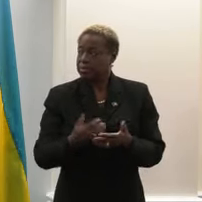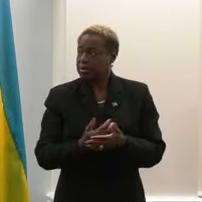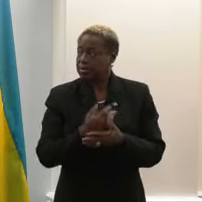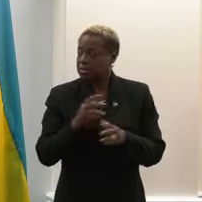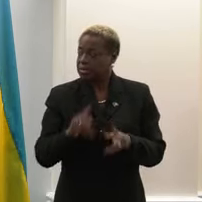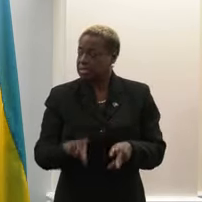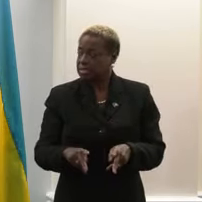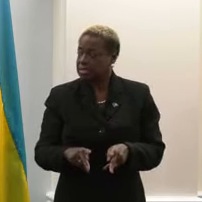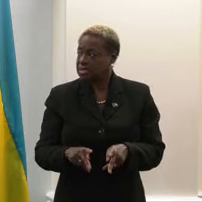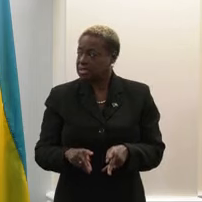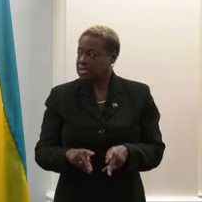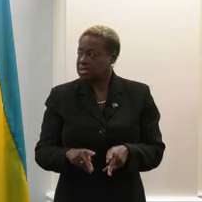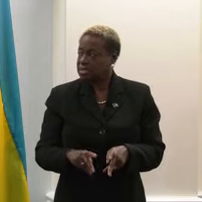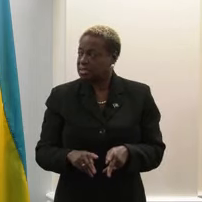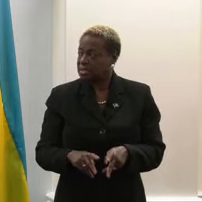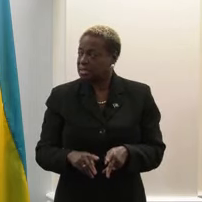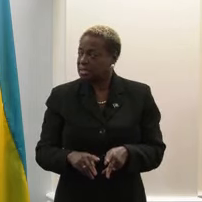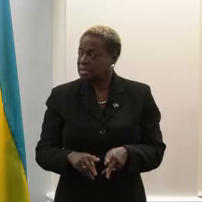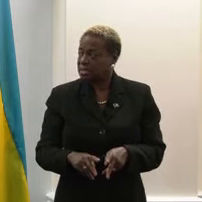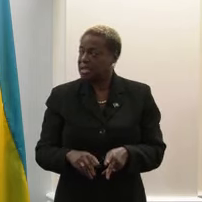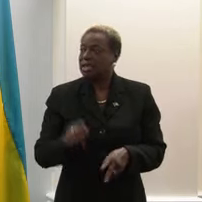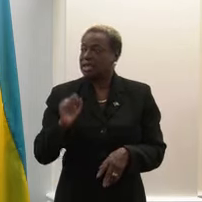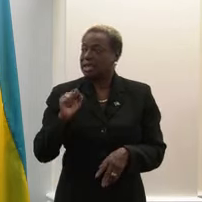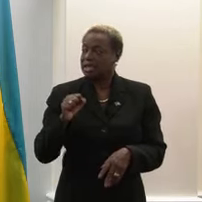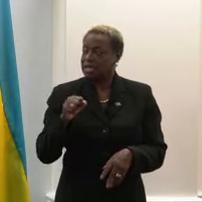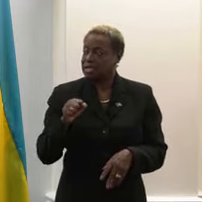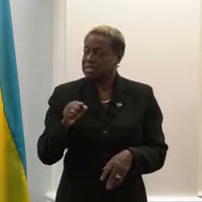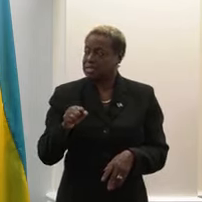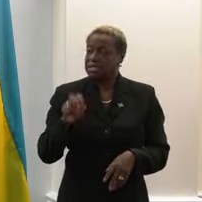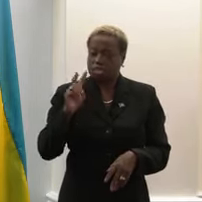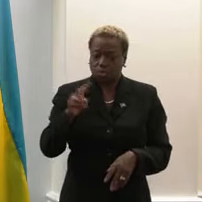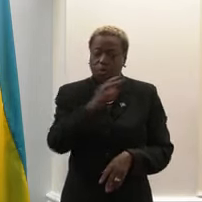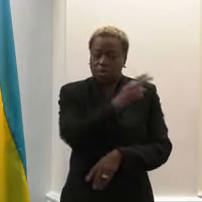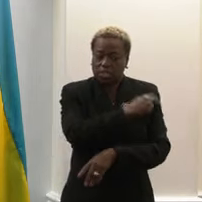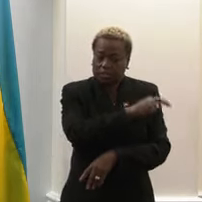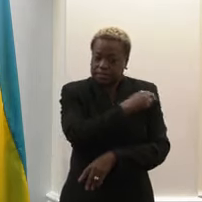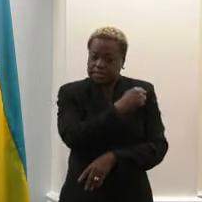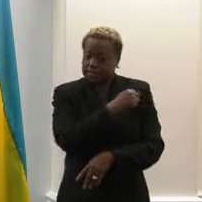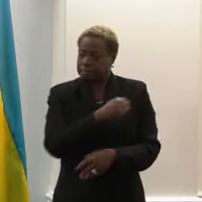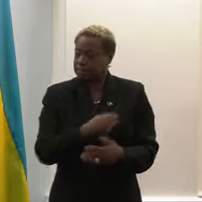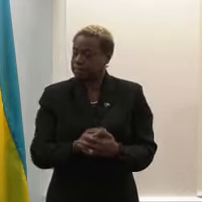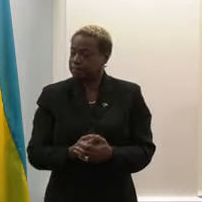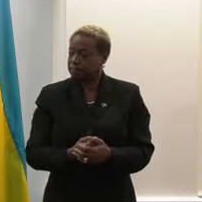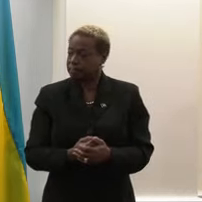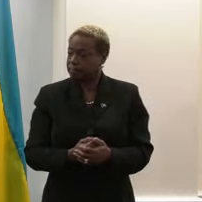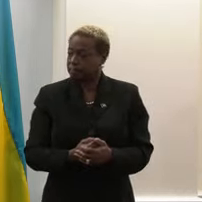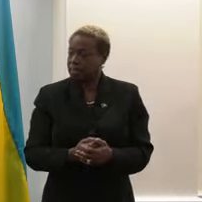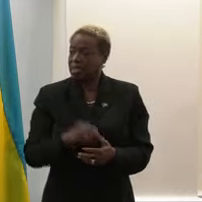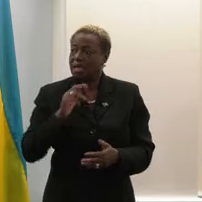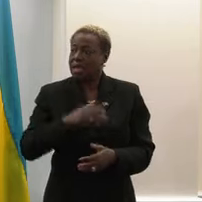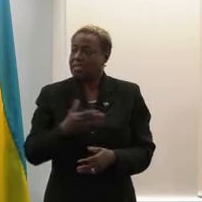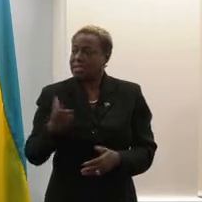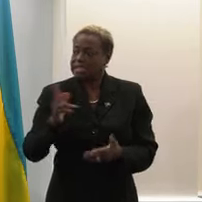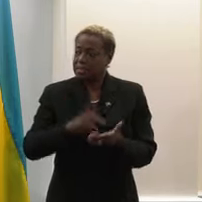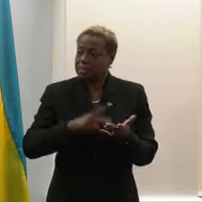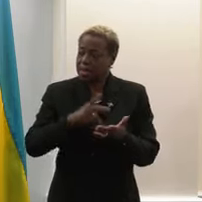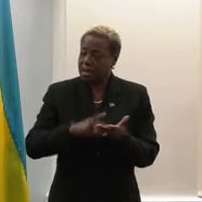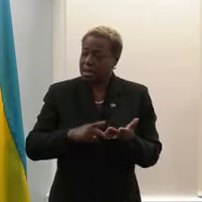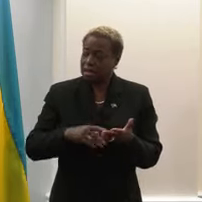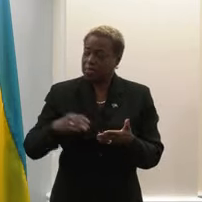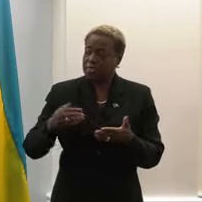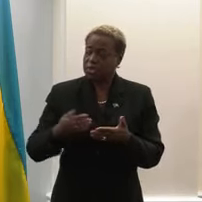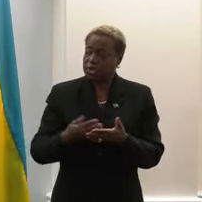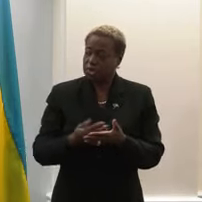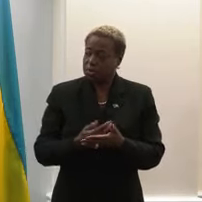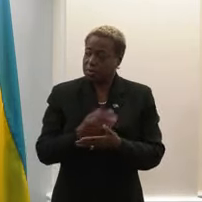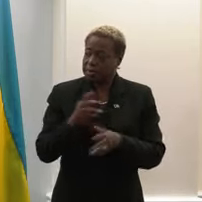The three new cases. No. Well, yes. Two of them are hospitalized, okay. Correct? Mm-hmm. These are part of the new cases that